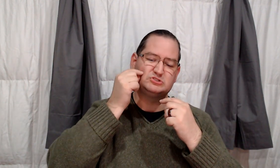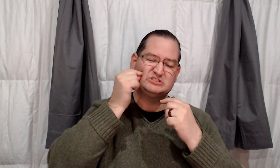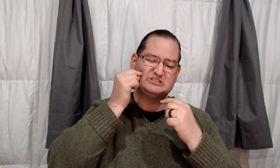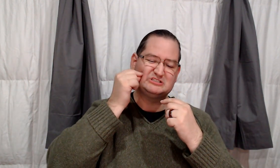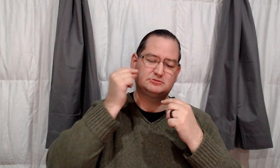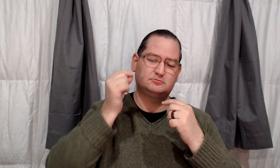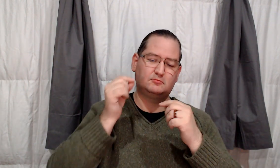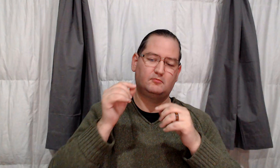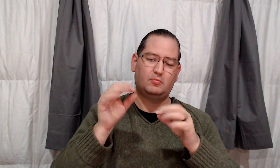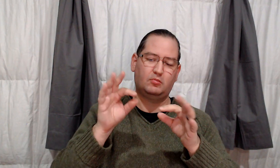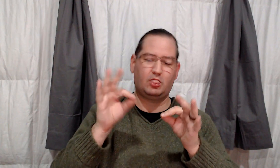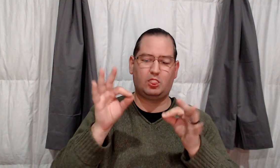movement begins.